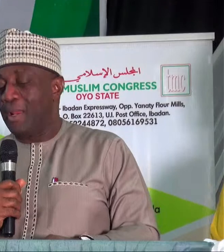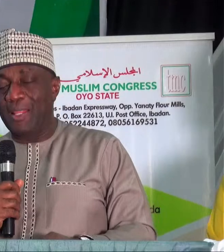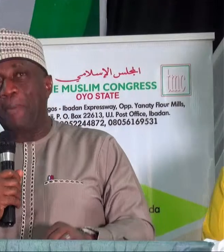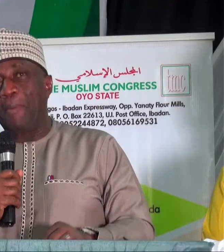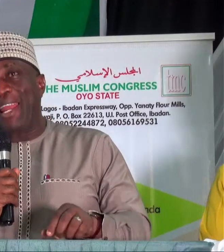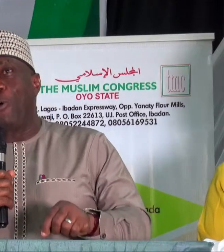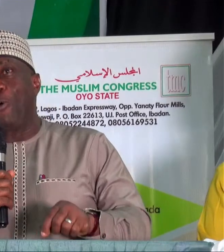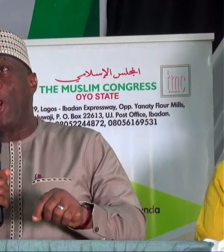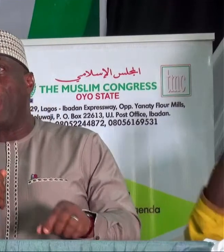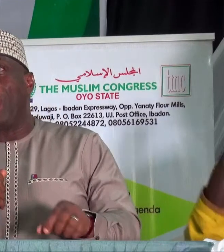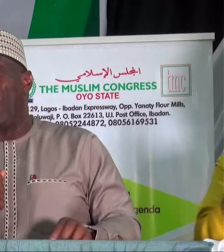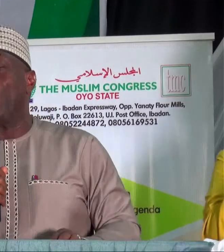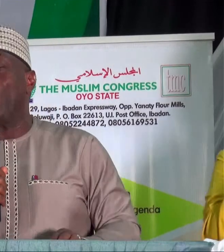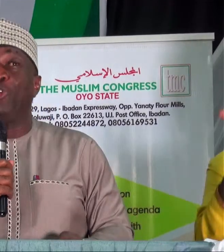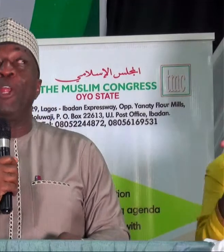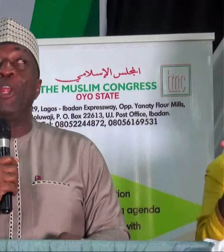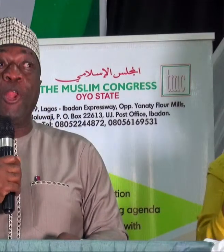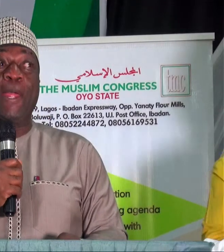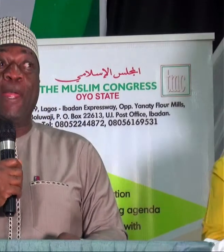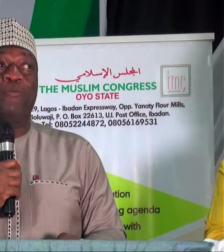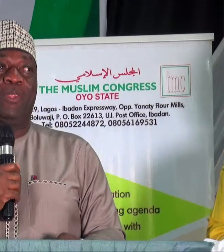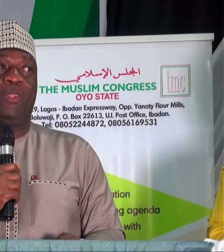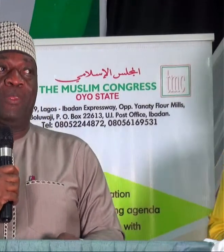tá a bá dẹ̀ wo ìjọ ara mùsùlùmí lónìí